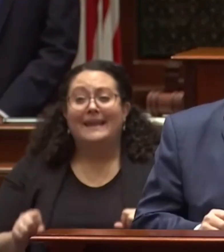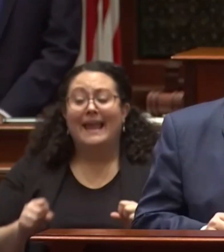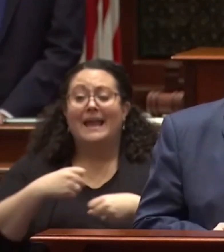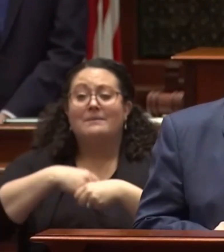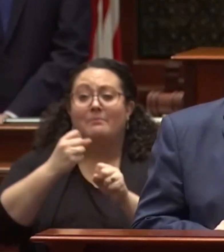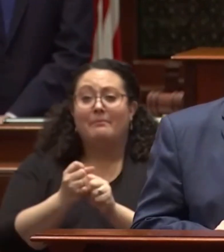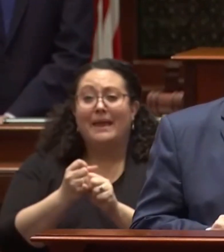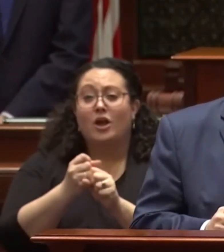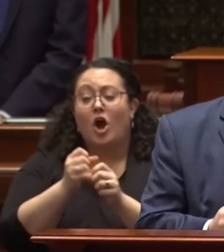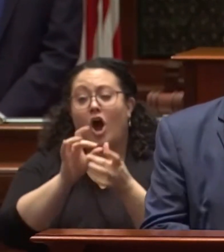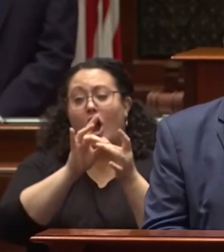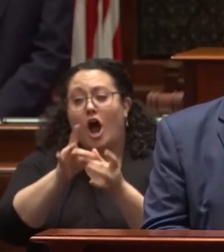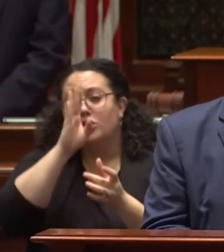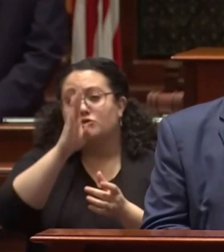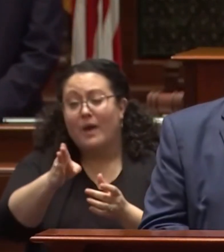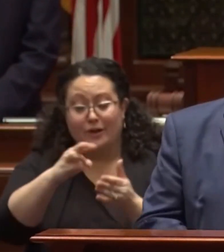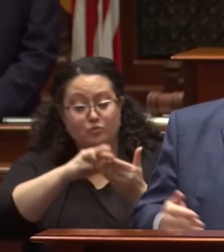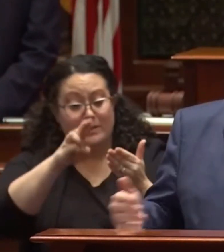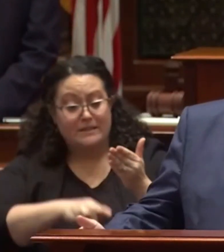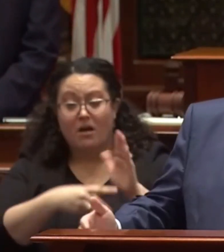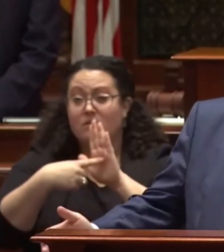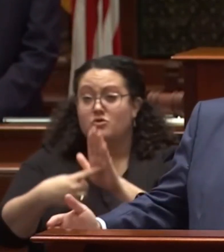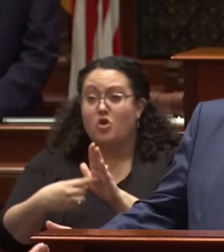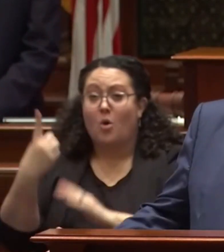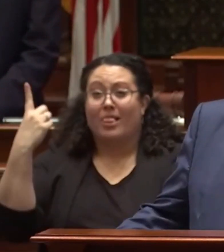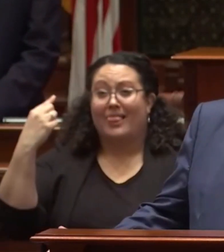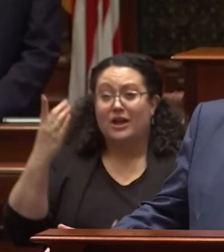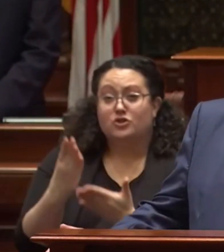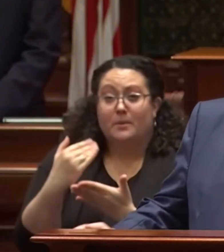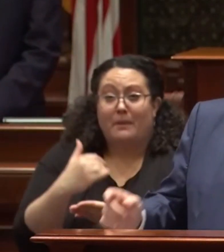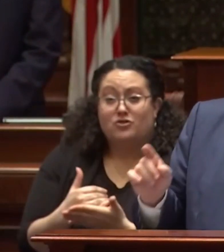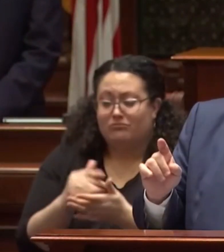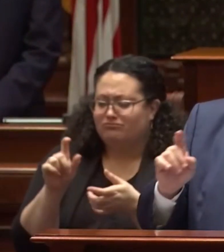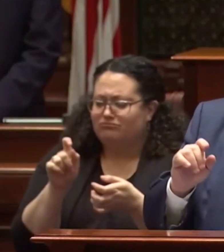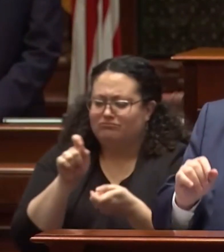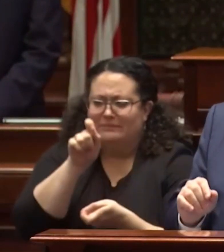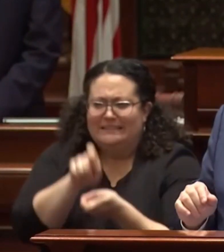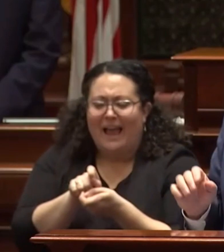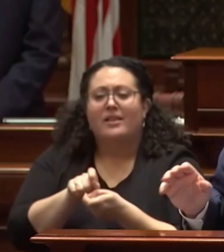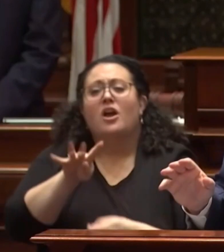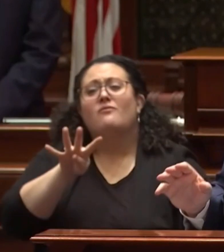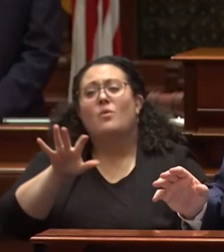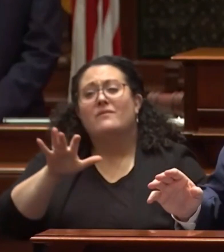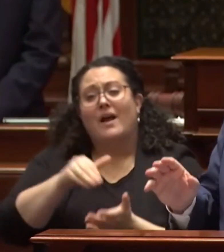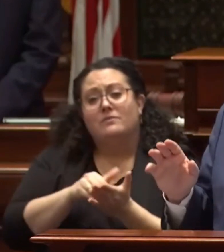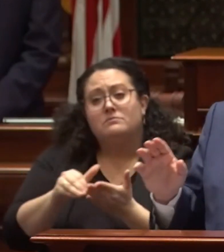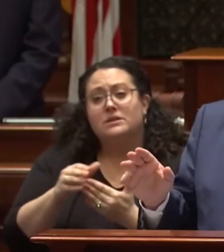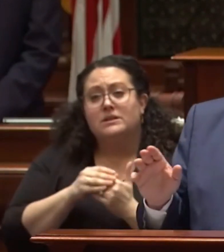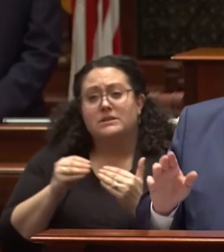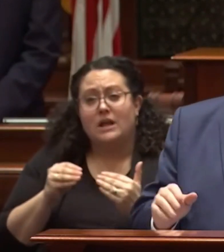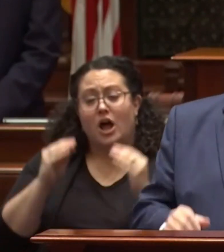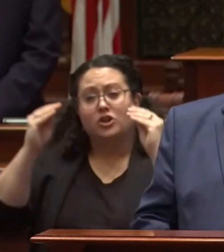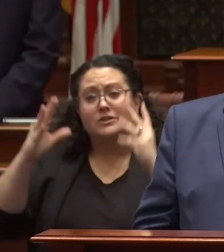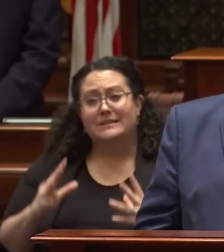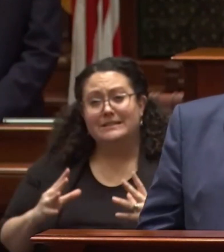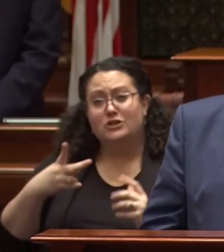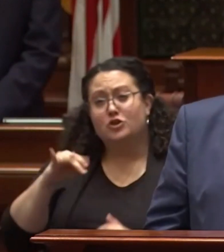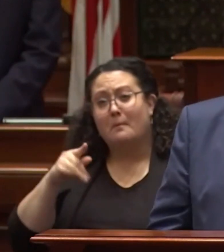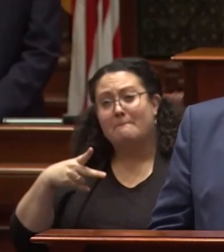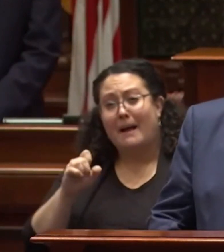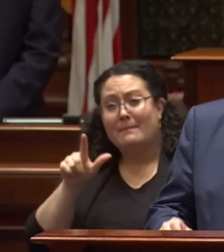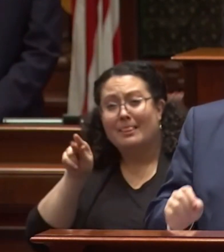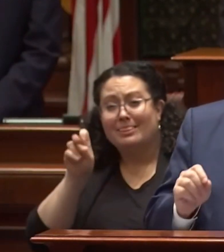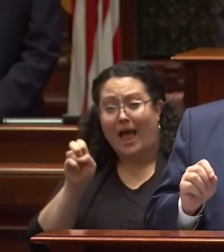a direct line from these results to last year's budget. Our $45 million Teacher Pipeline